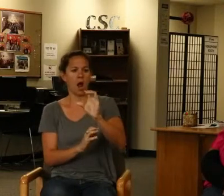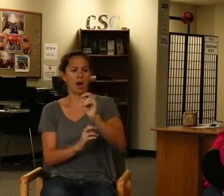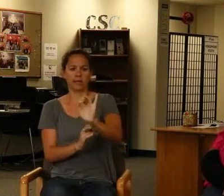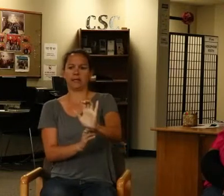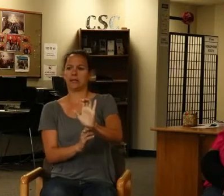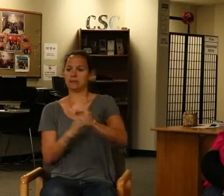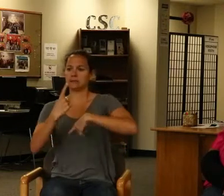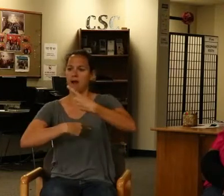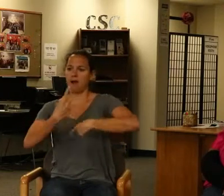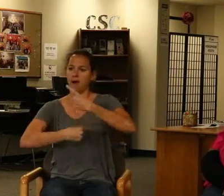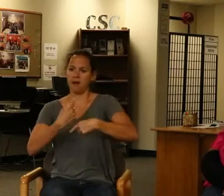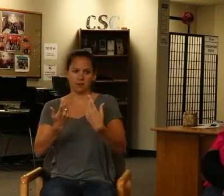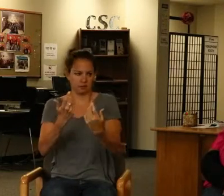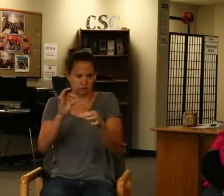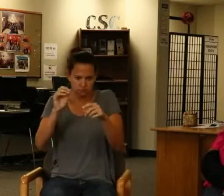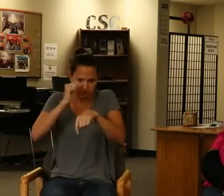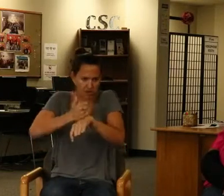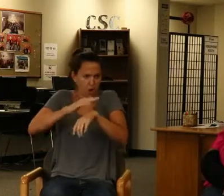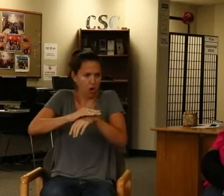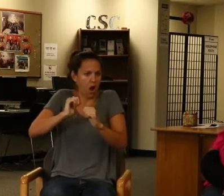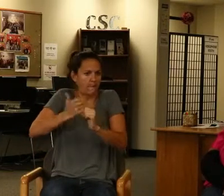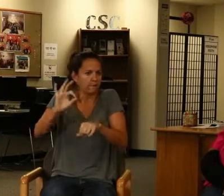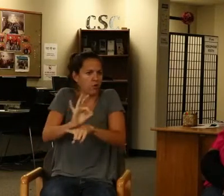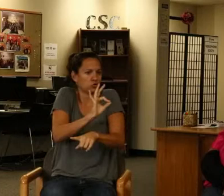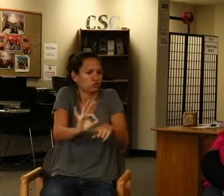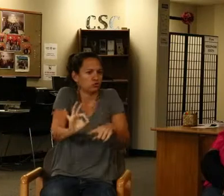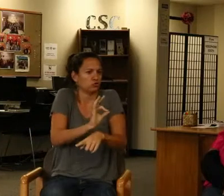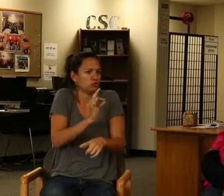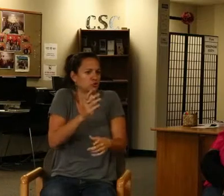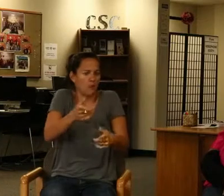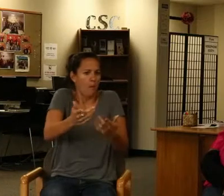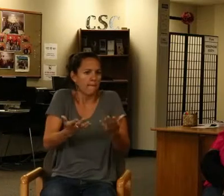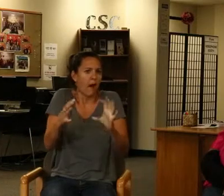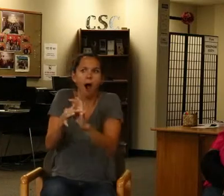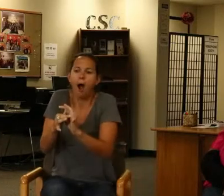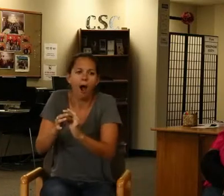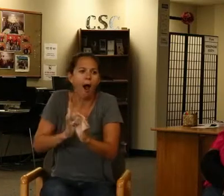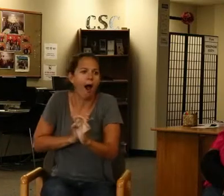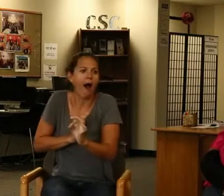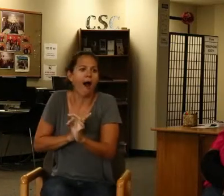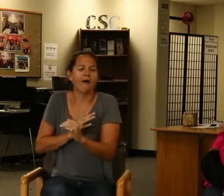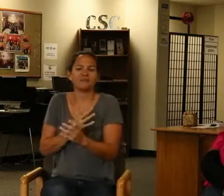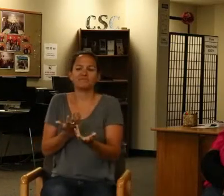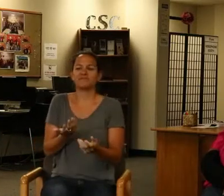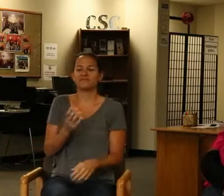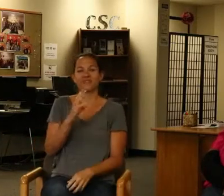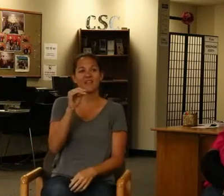And that is so important. It's quite an iconic sign. It's based on the function of what's happening. So he'll make that